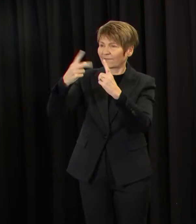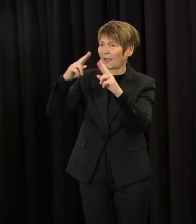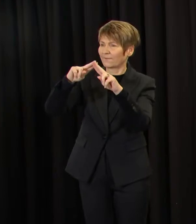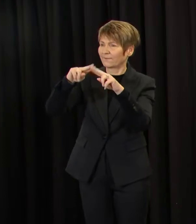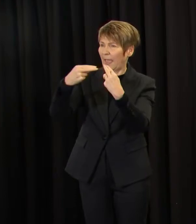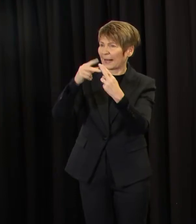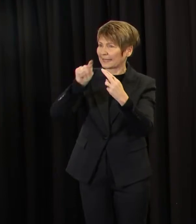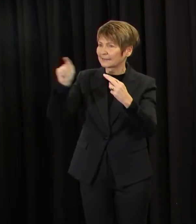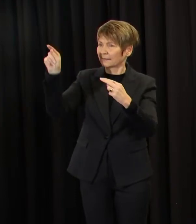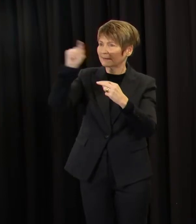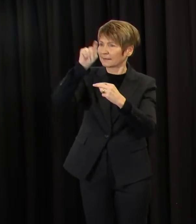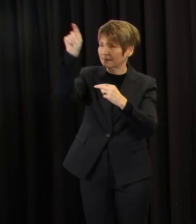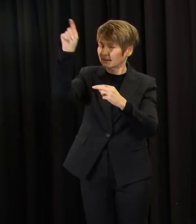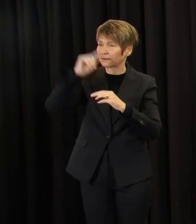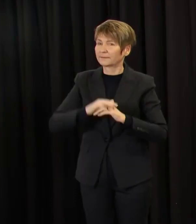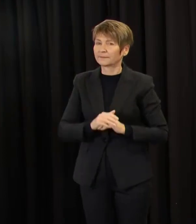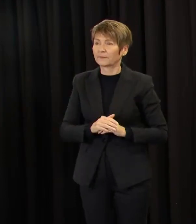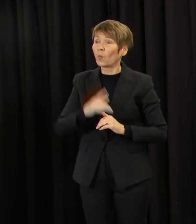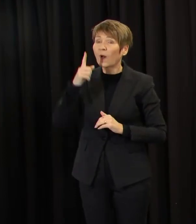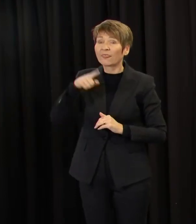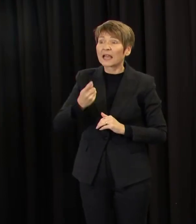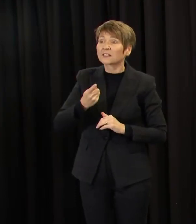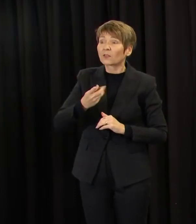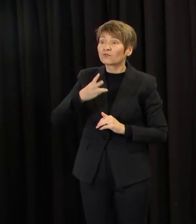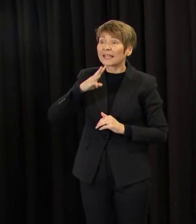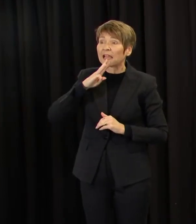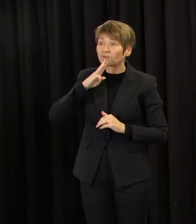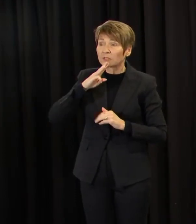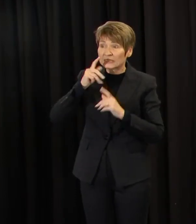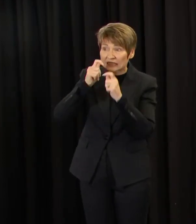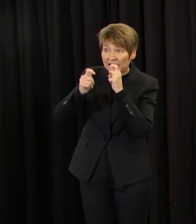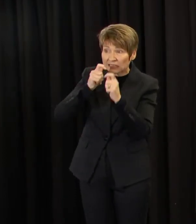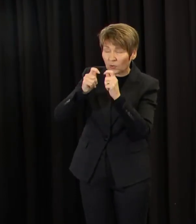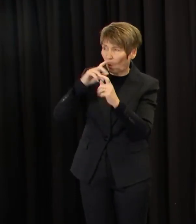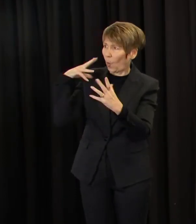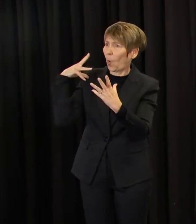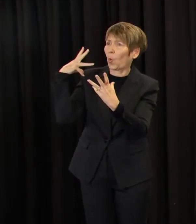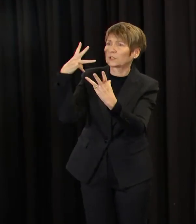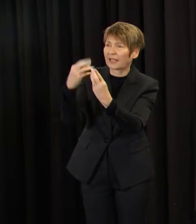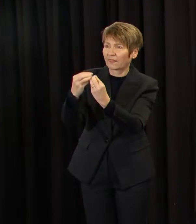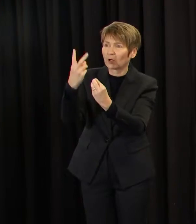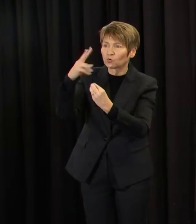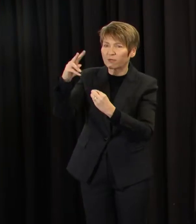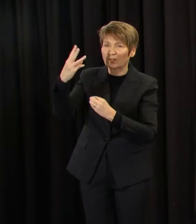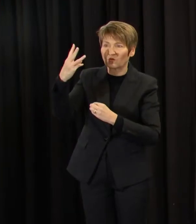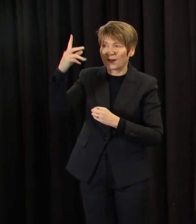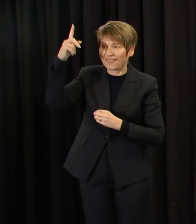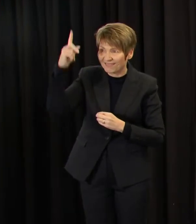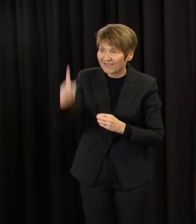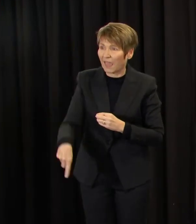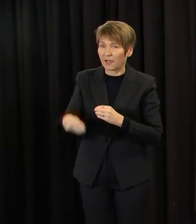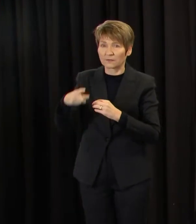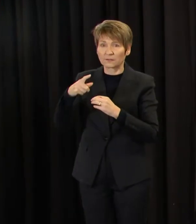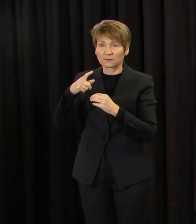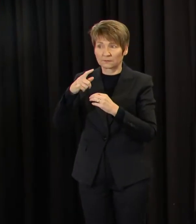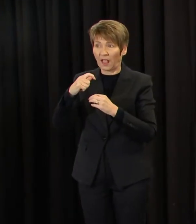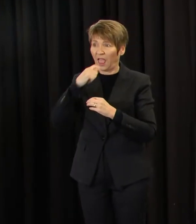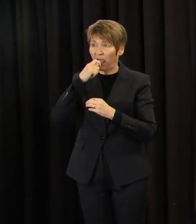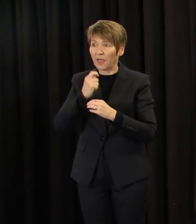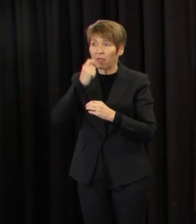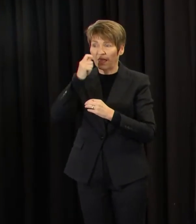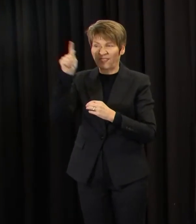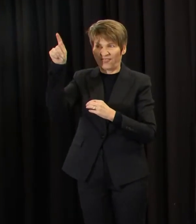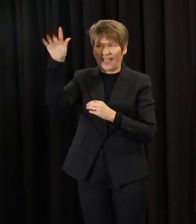now completed over 1,300 tests yesterday. That's 23,000 tests completed in Shepparton during the course of this outbreak. I'm also